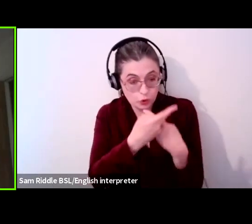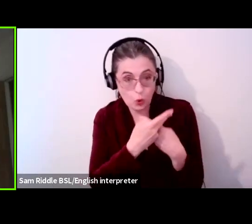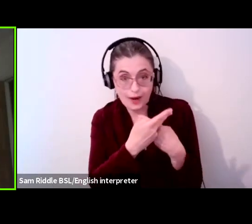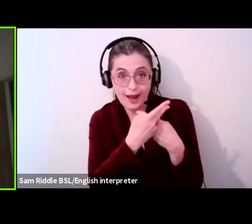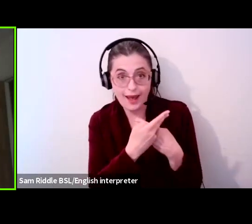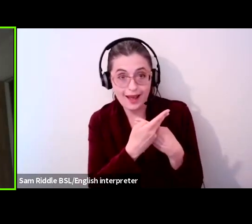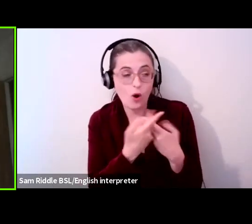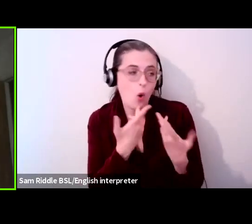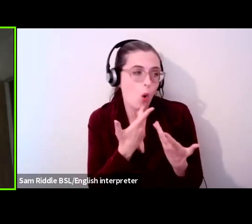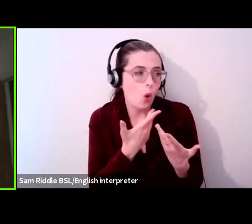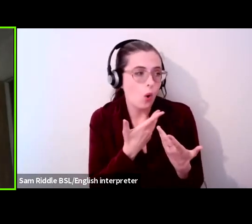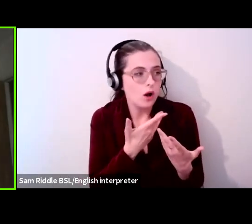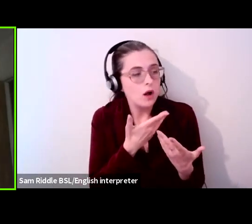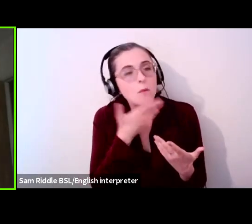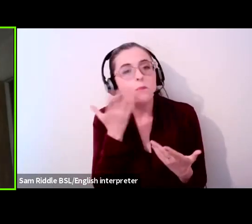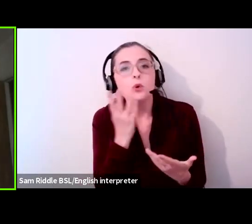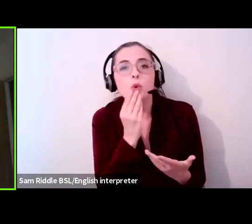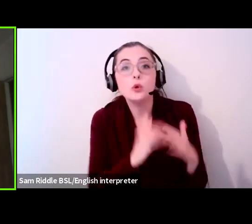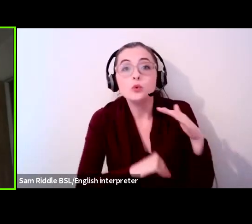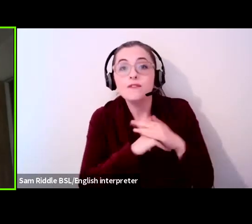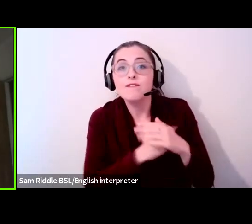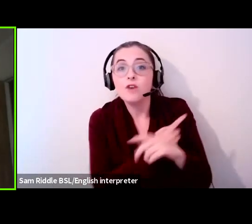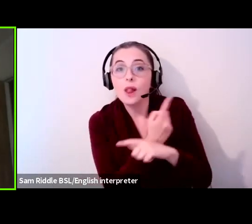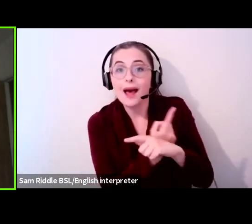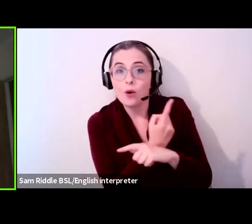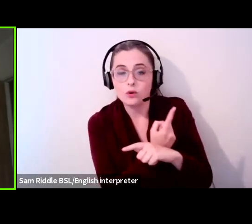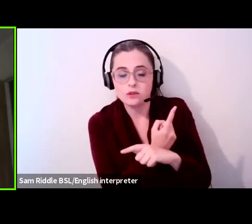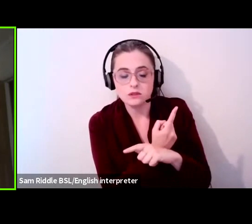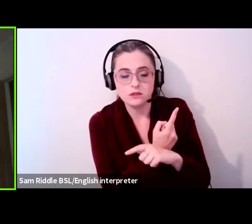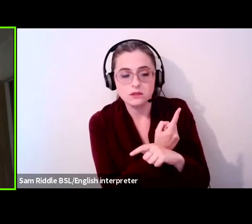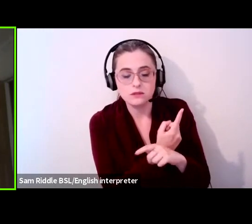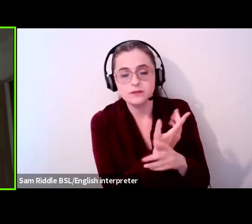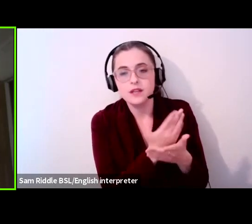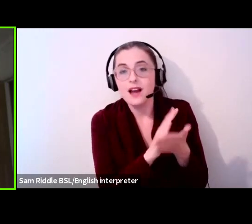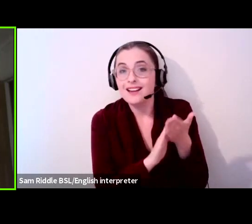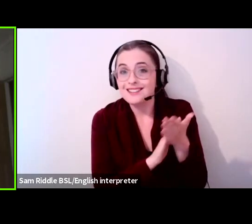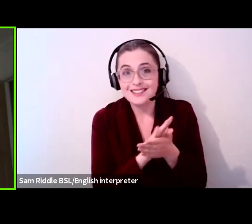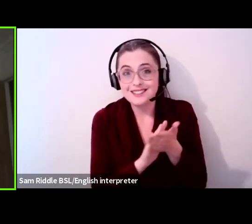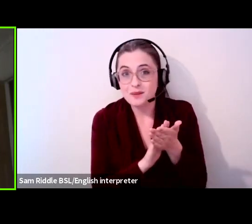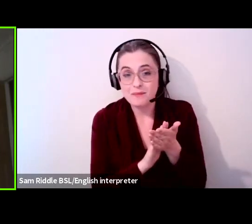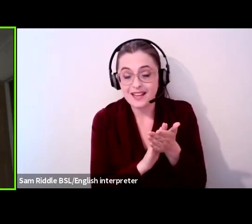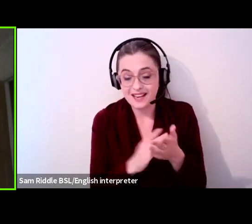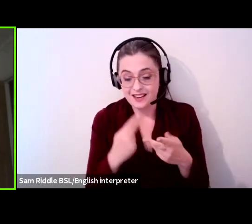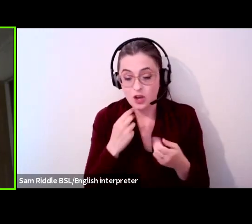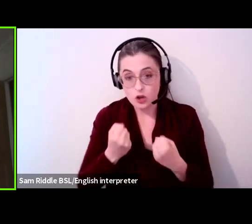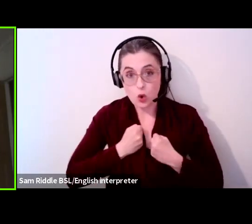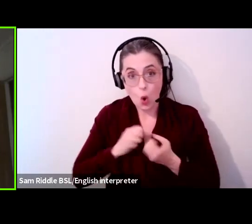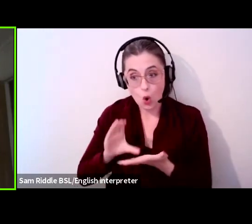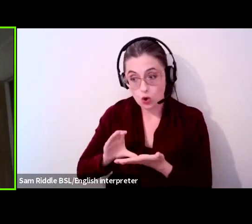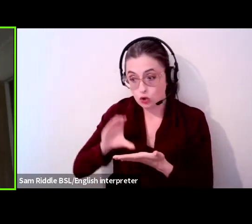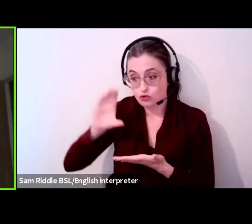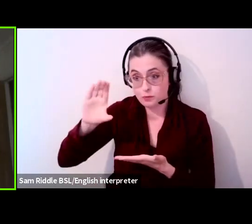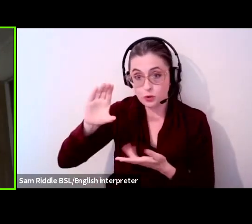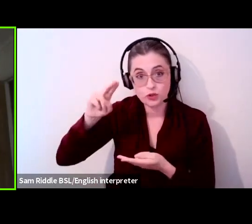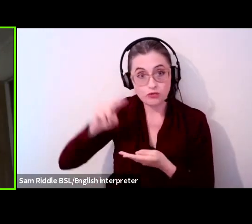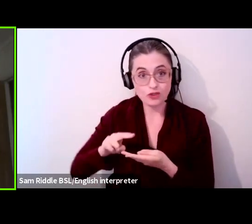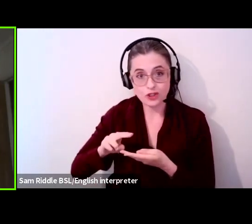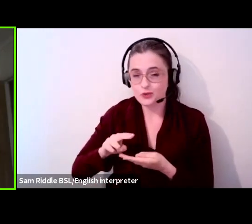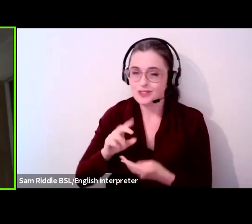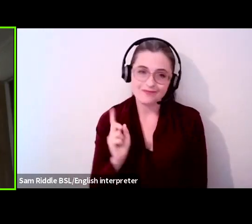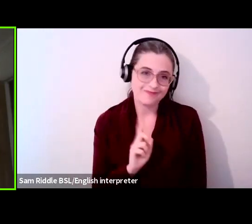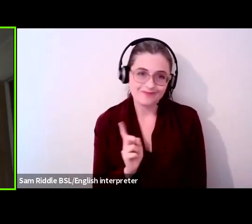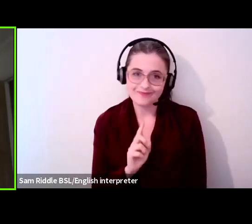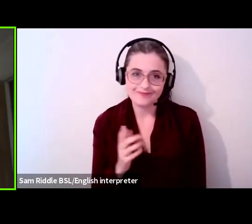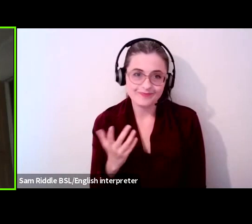not use your care, it doesn't necessarily it doesn't necessarily mean you will reduce your contribution. So